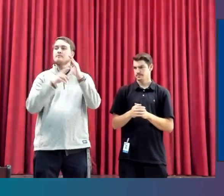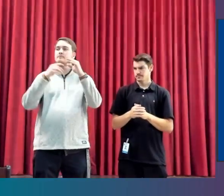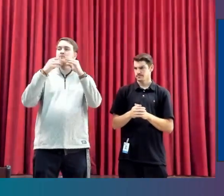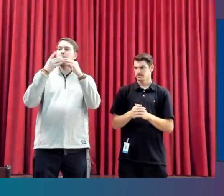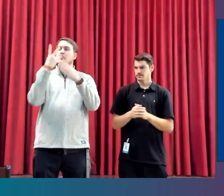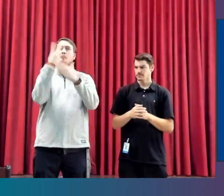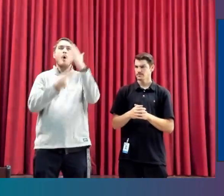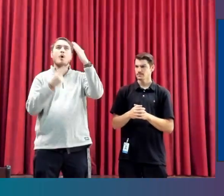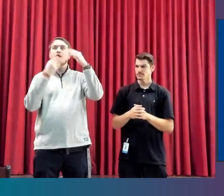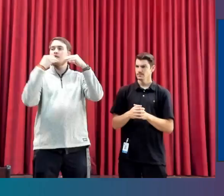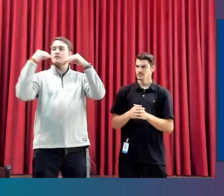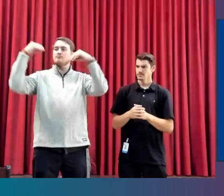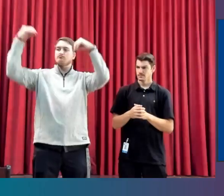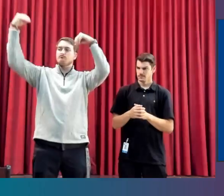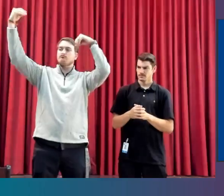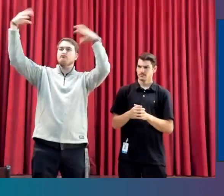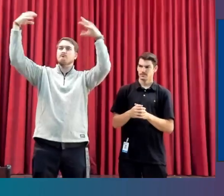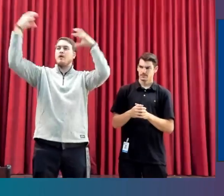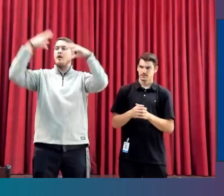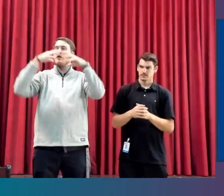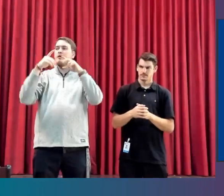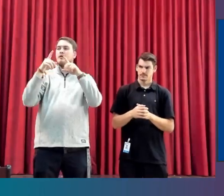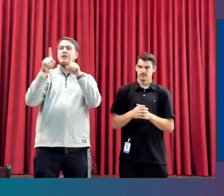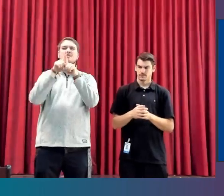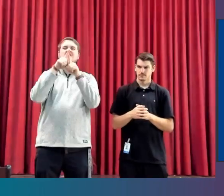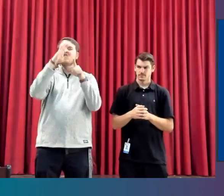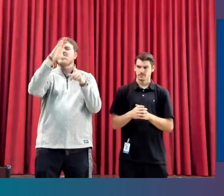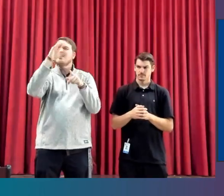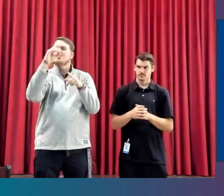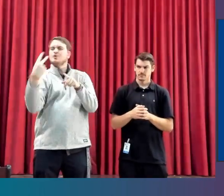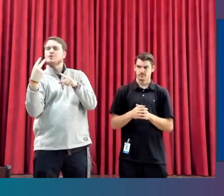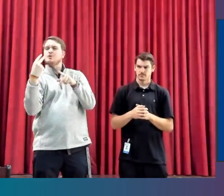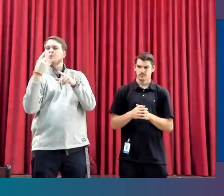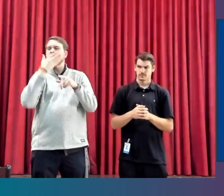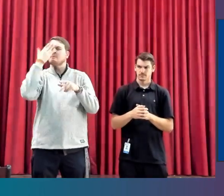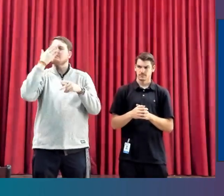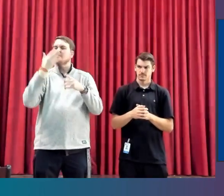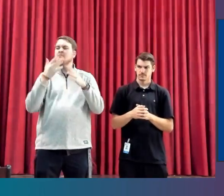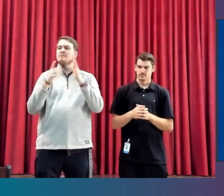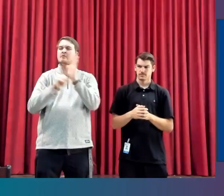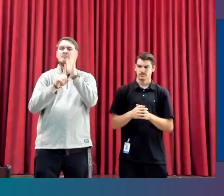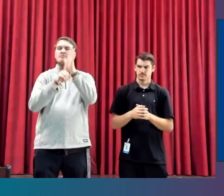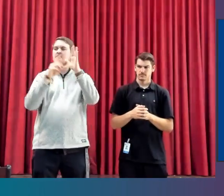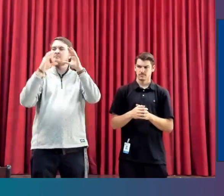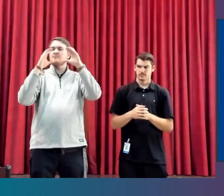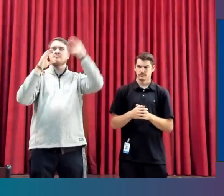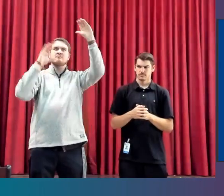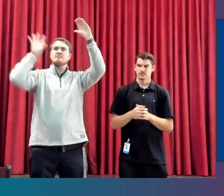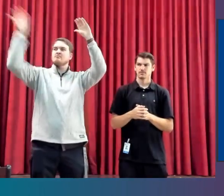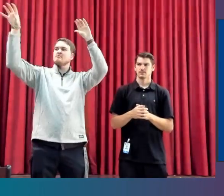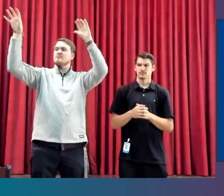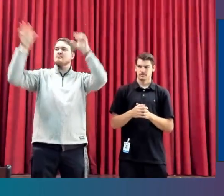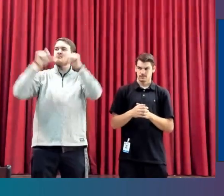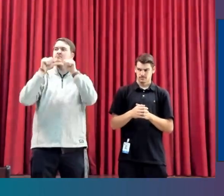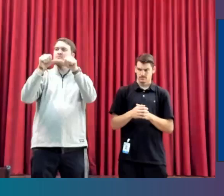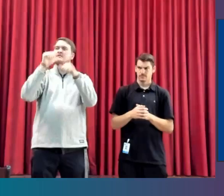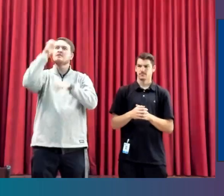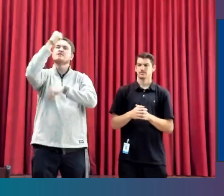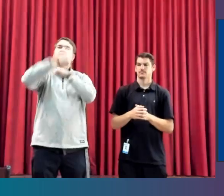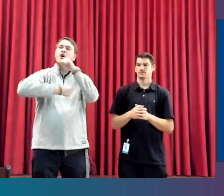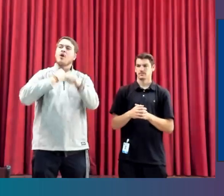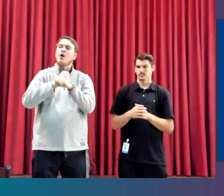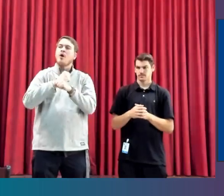Yeah, fire alarms as well, and I forget the word for the technology, but when you smell the gas, that